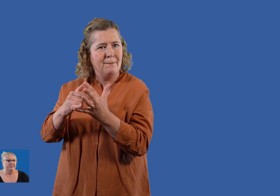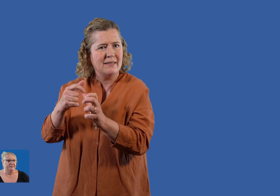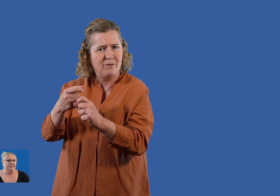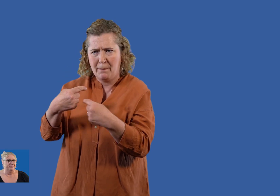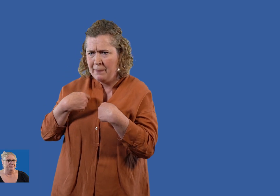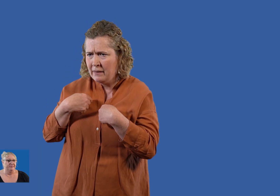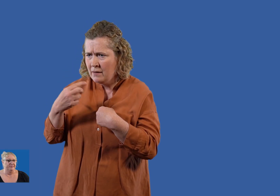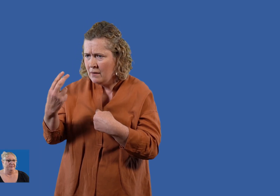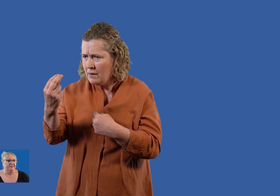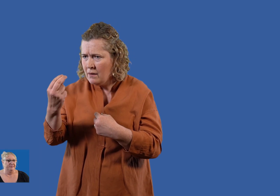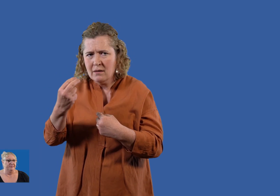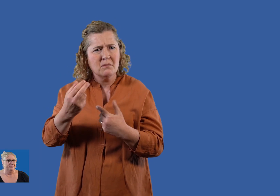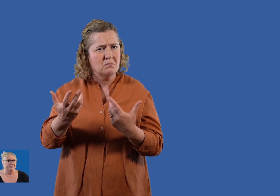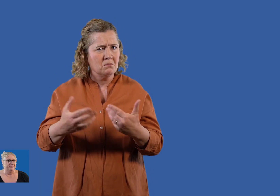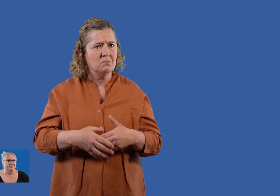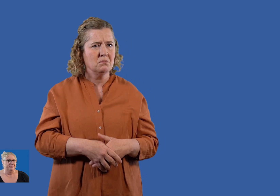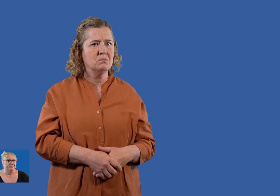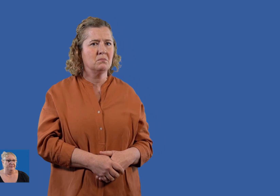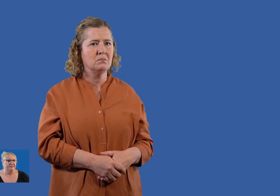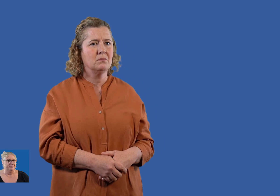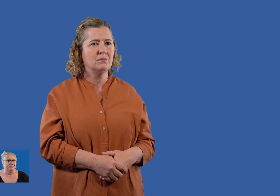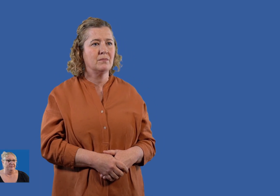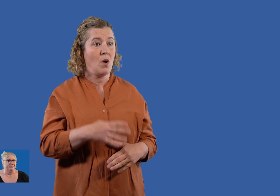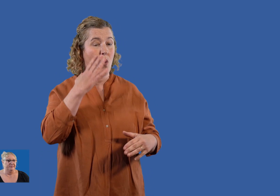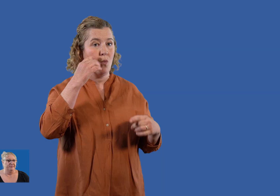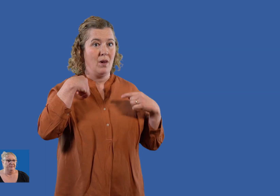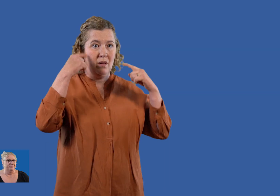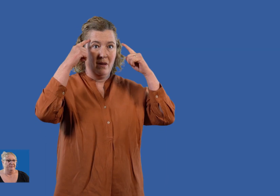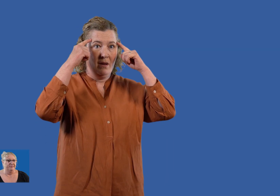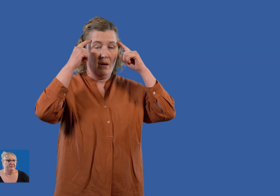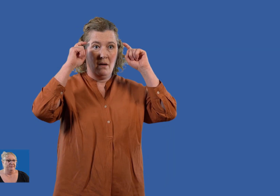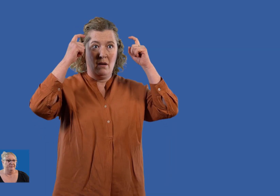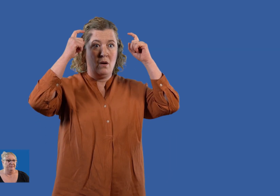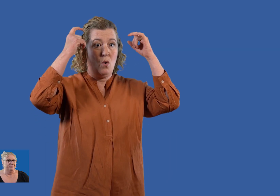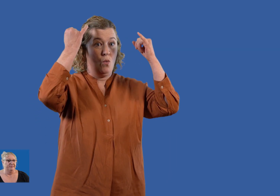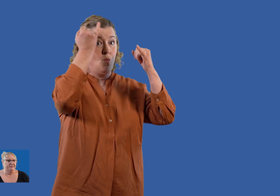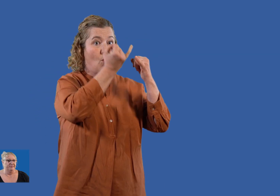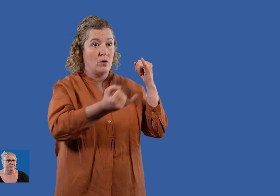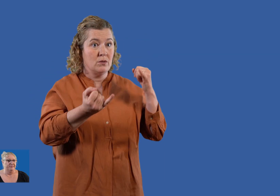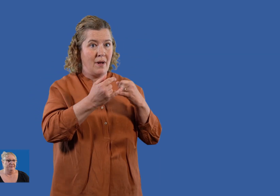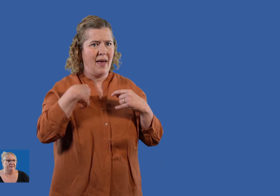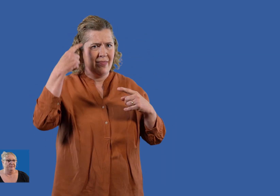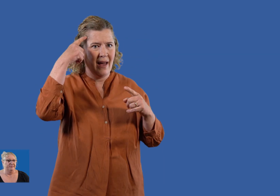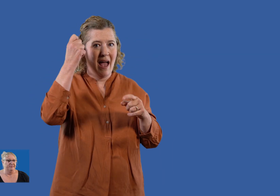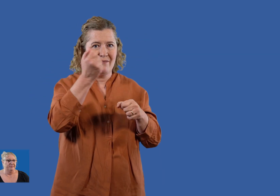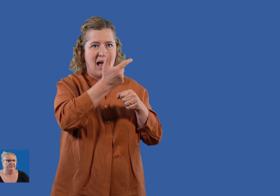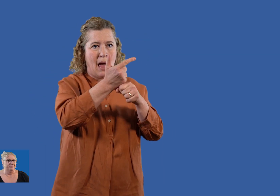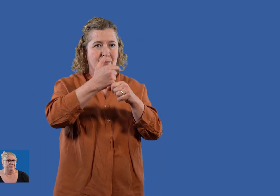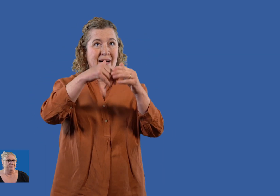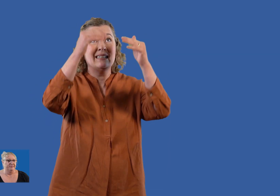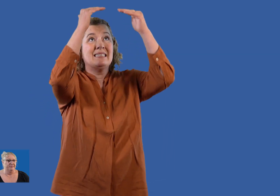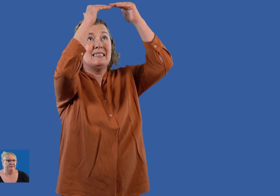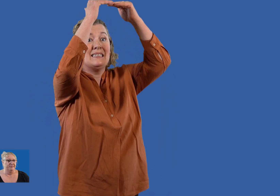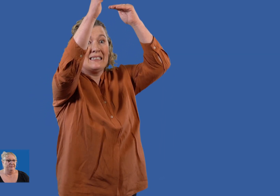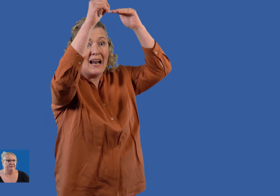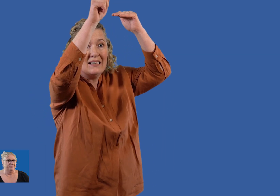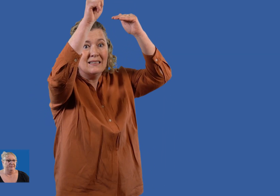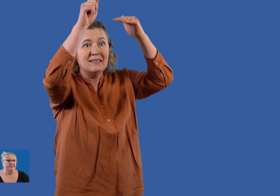computer, TV, billboards or radio, and there's often an increase in paranoia that the person may believe these voices are